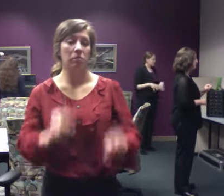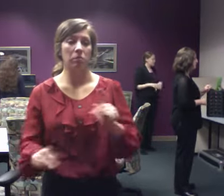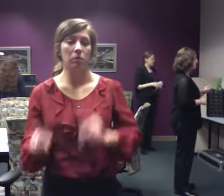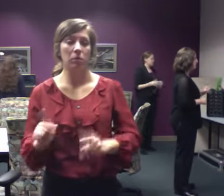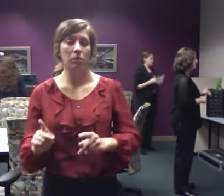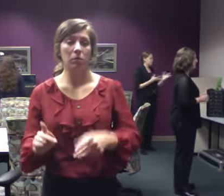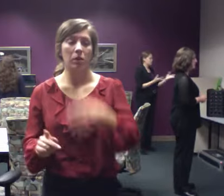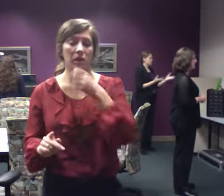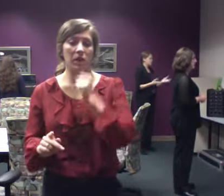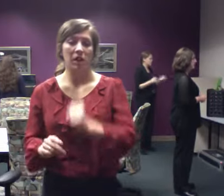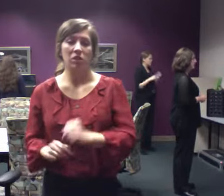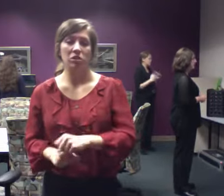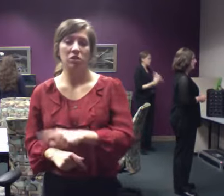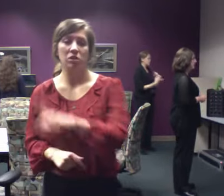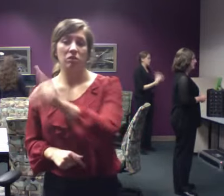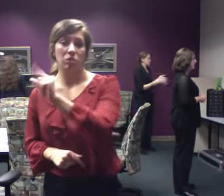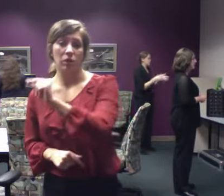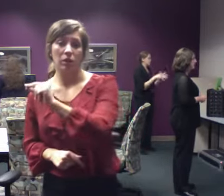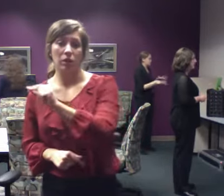if you look at 20,